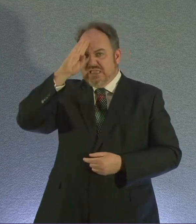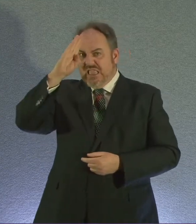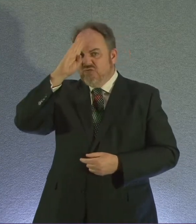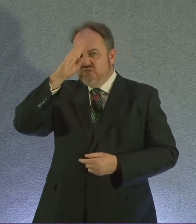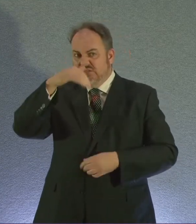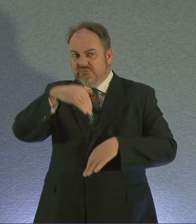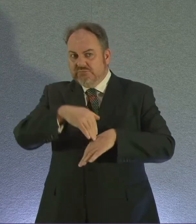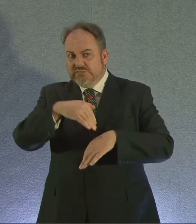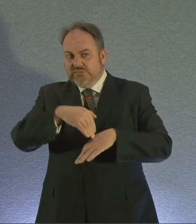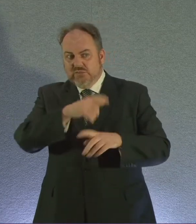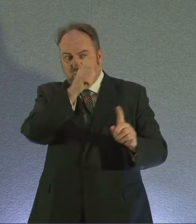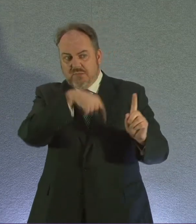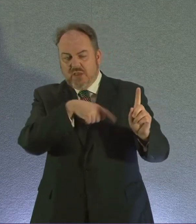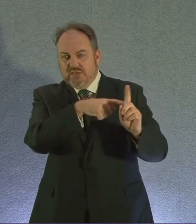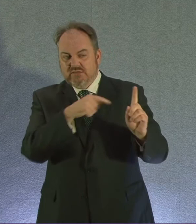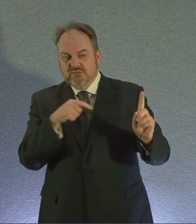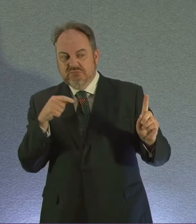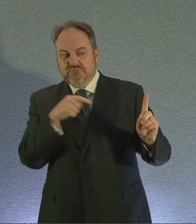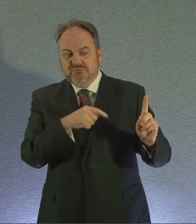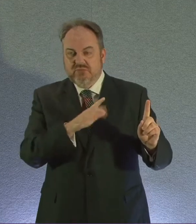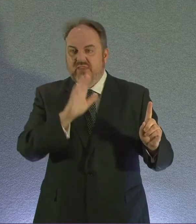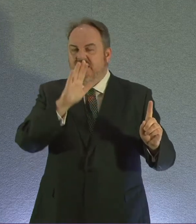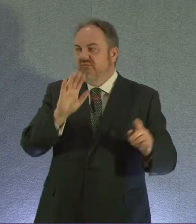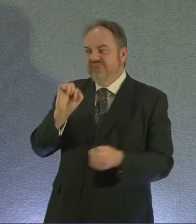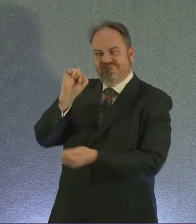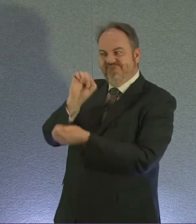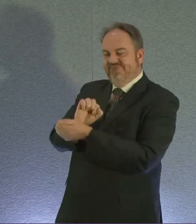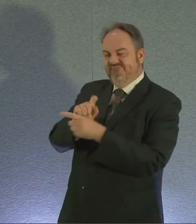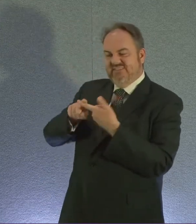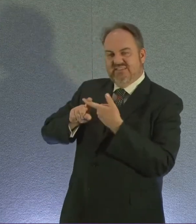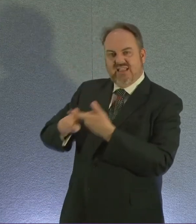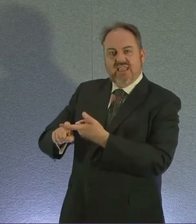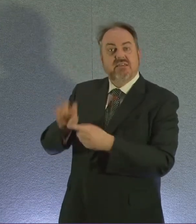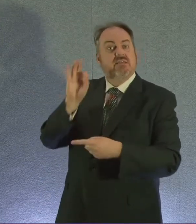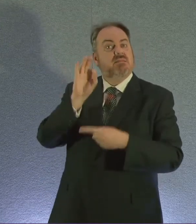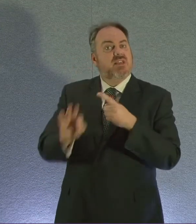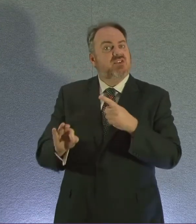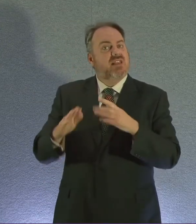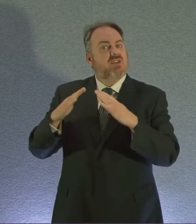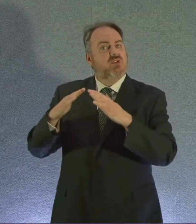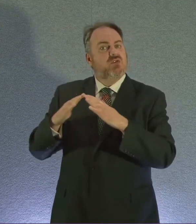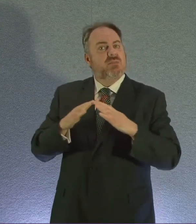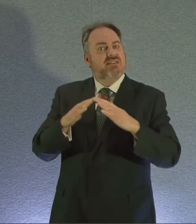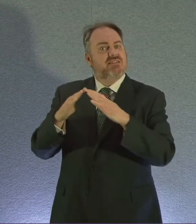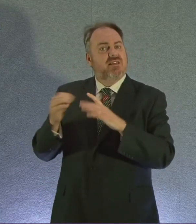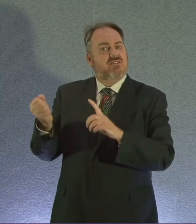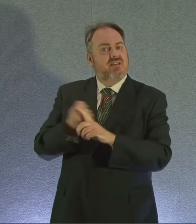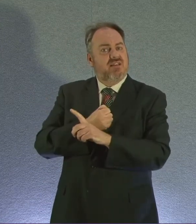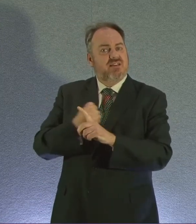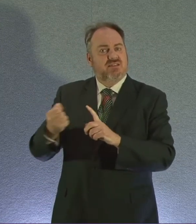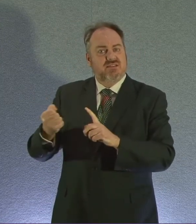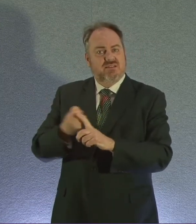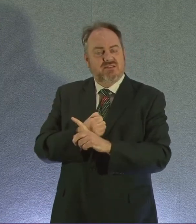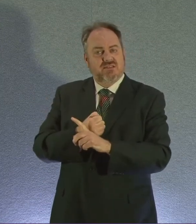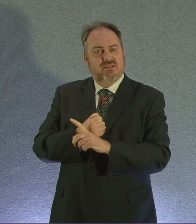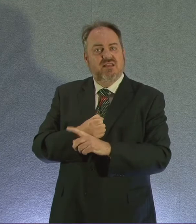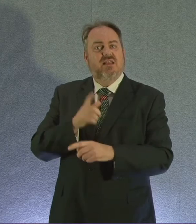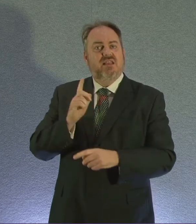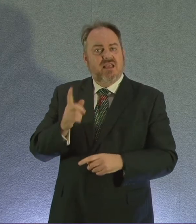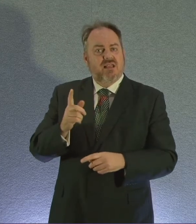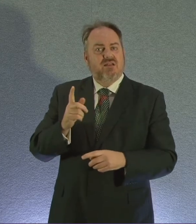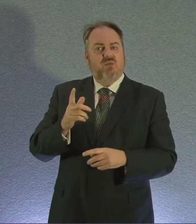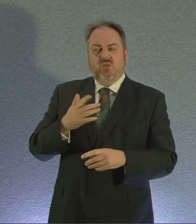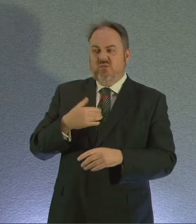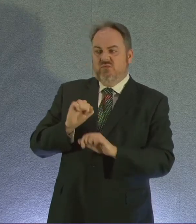to an identified person. Now, that, of course, is crucial in domestic violence cases, and it's crucial that there's awareness of controlling and coercive